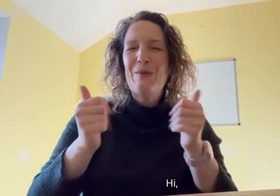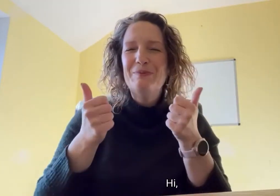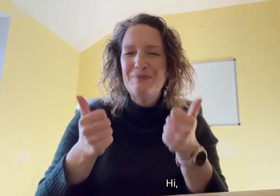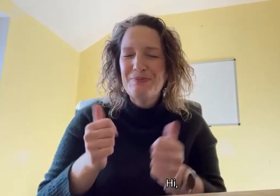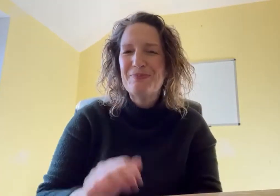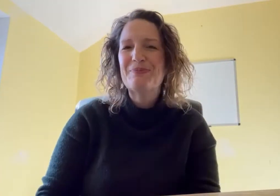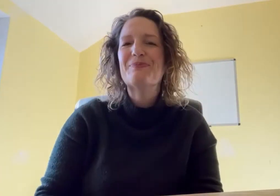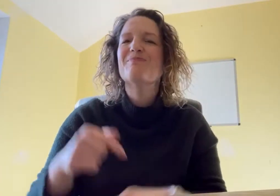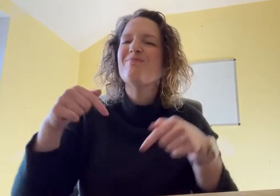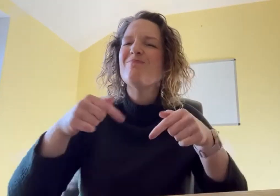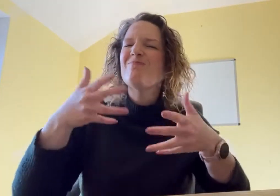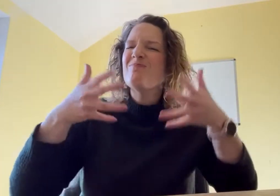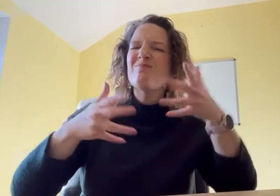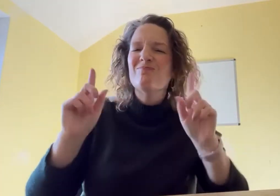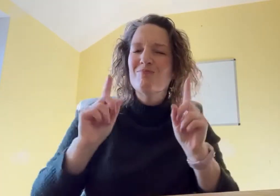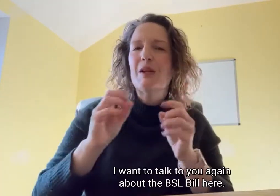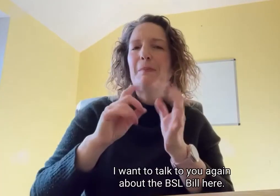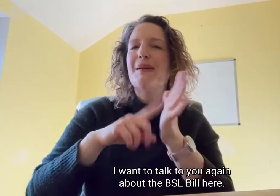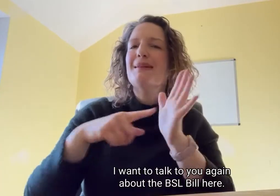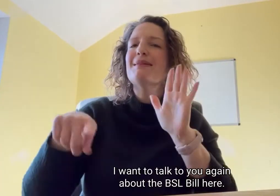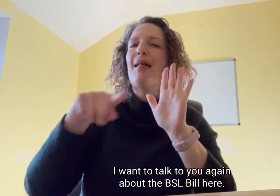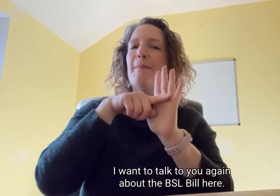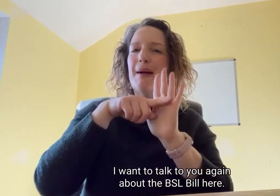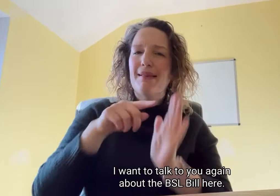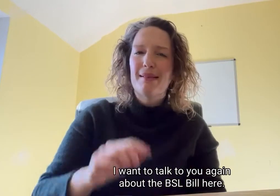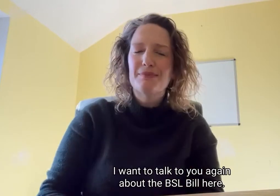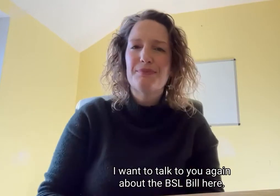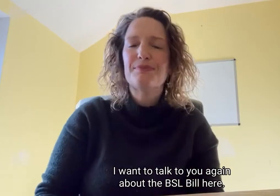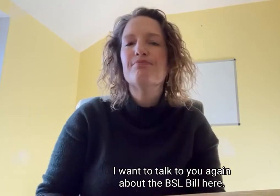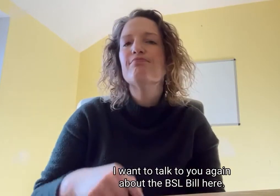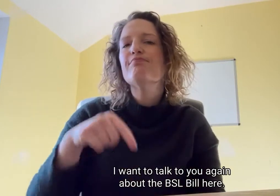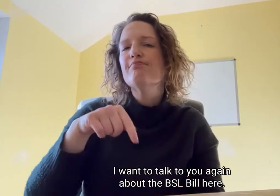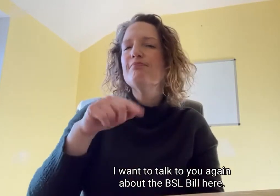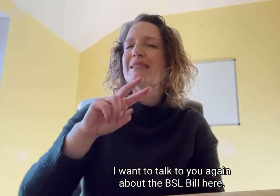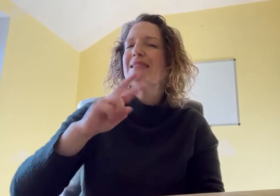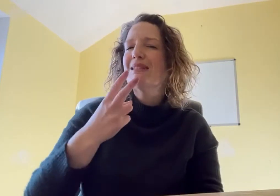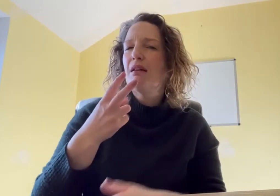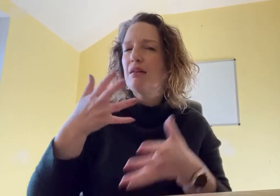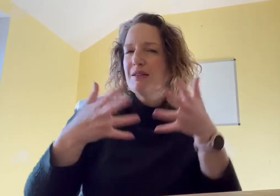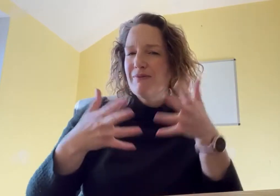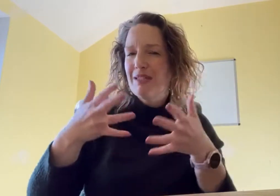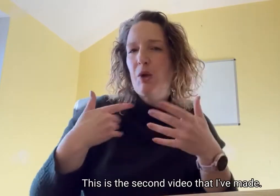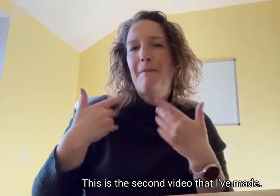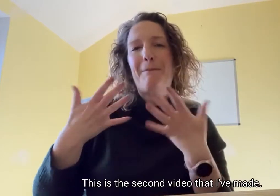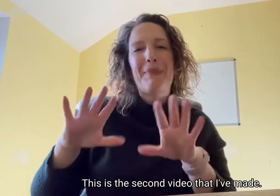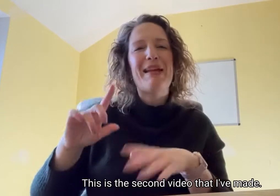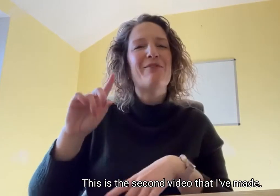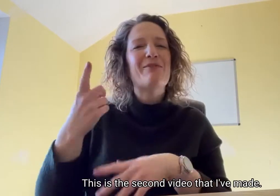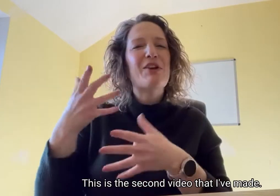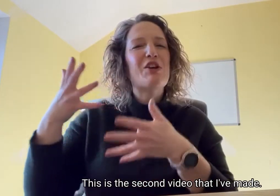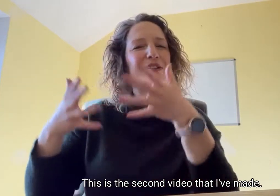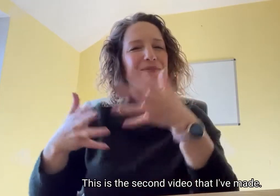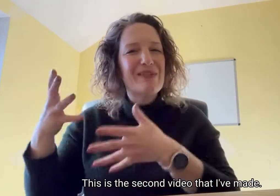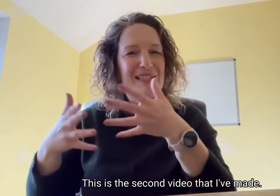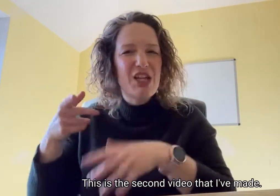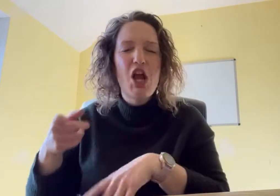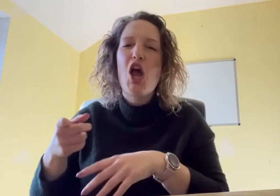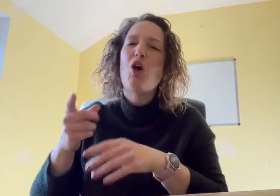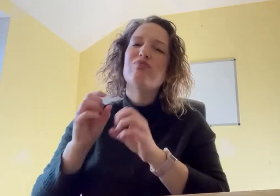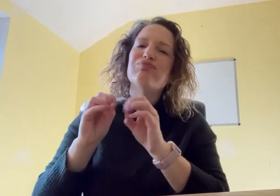Hi, I want to talk to you again about the BSL bill here. This is the second video that I've made. In